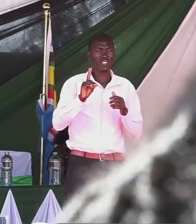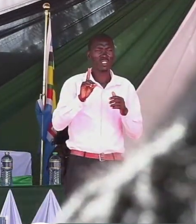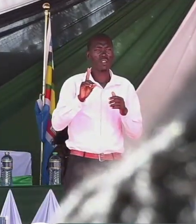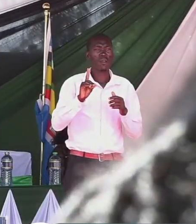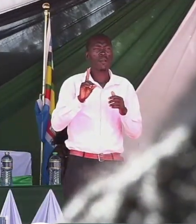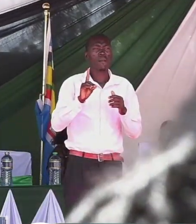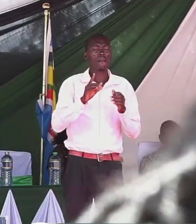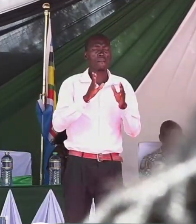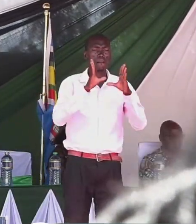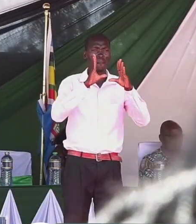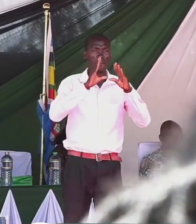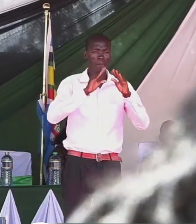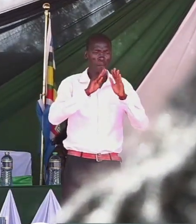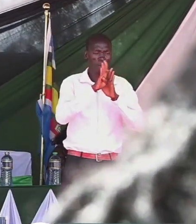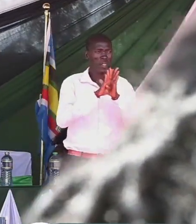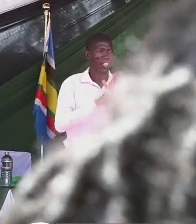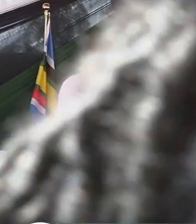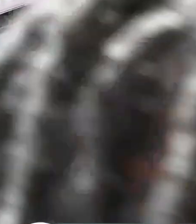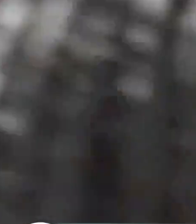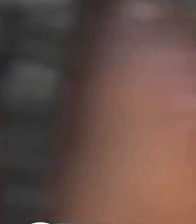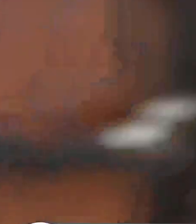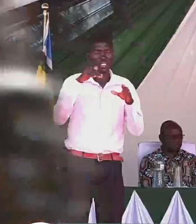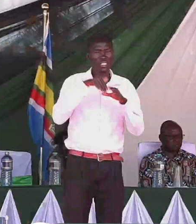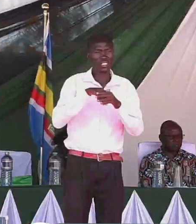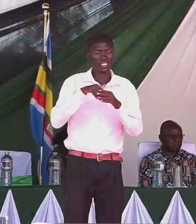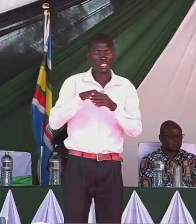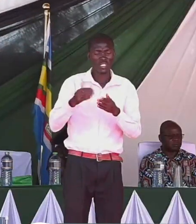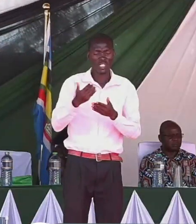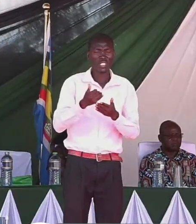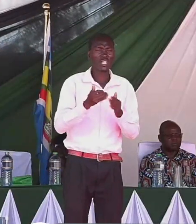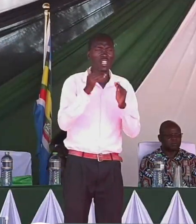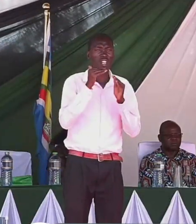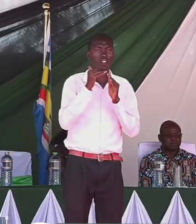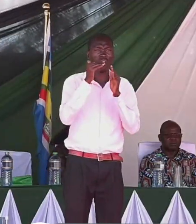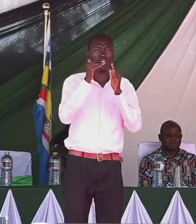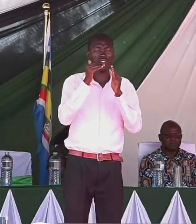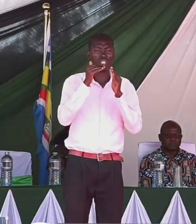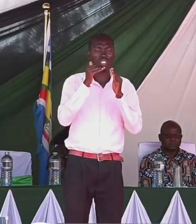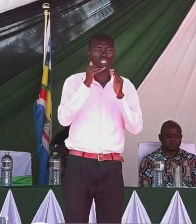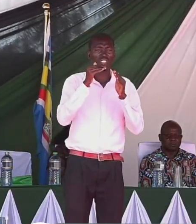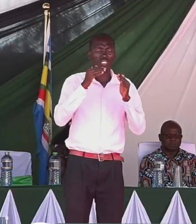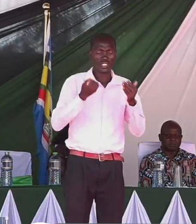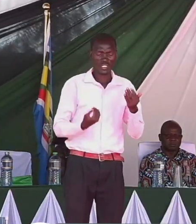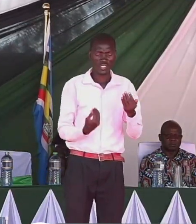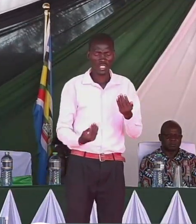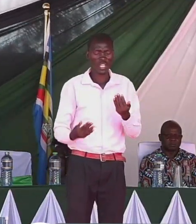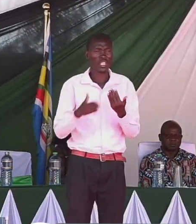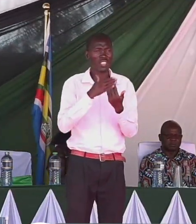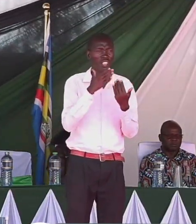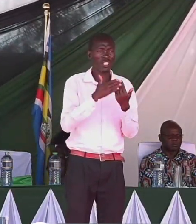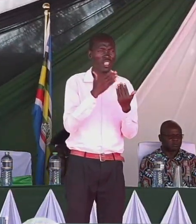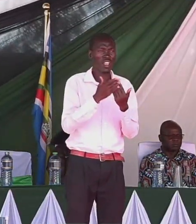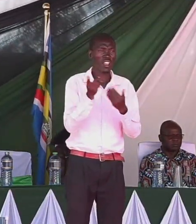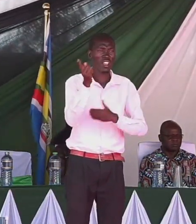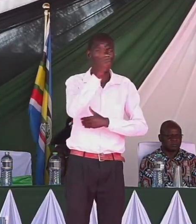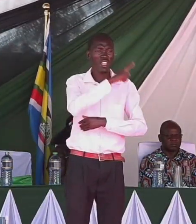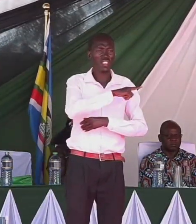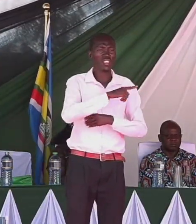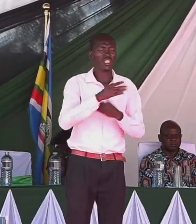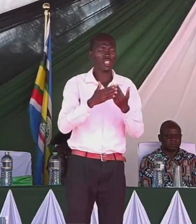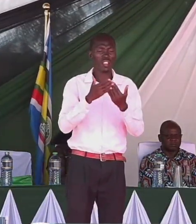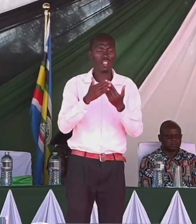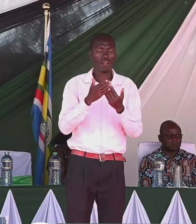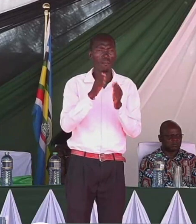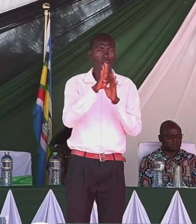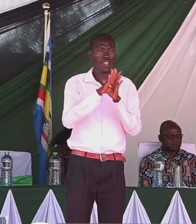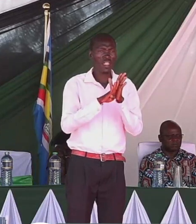the assembly level. We are having the child care bill, which we are calling it the daycare bill, but I